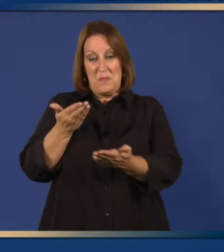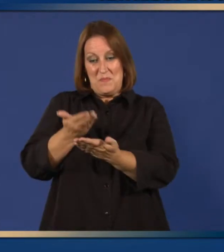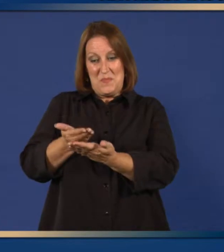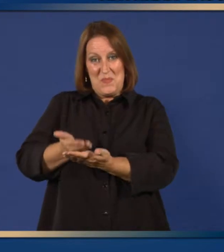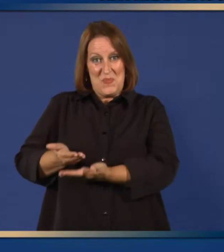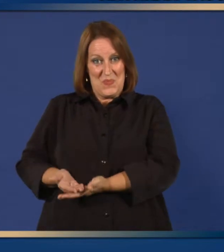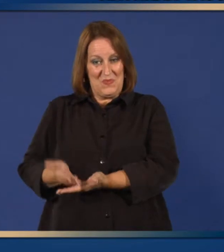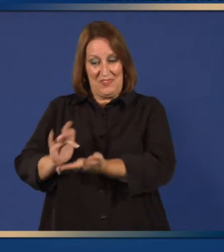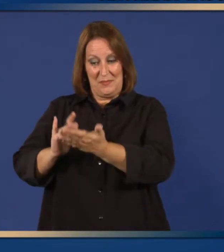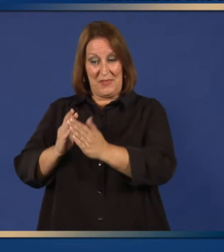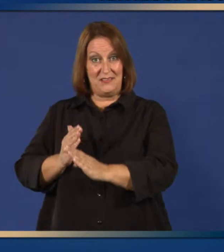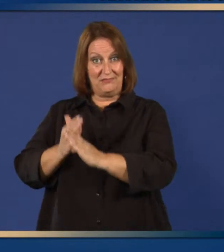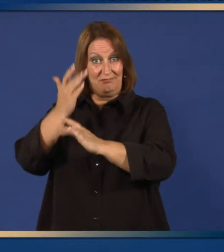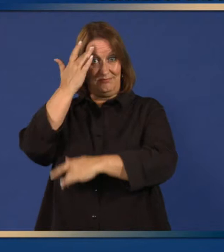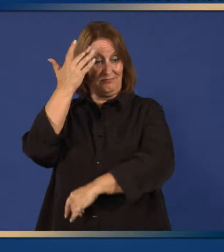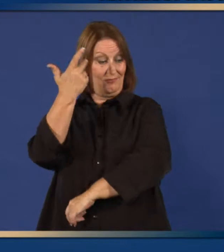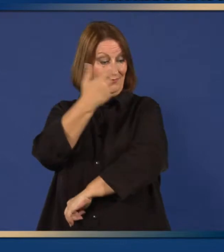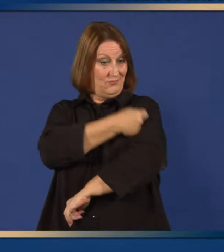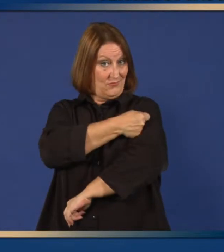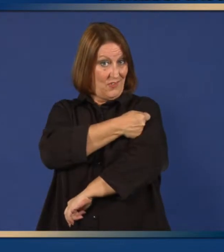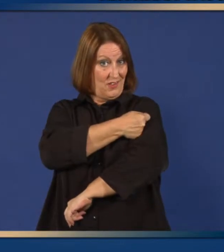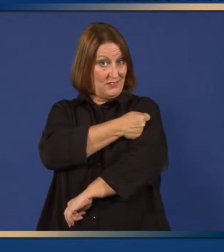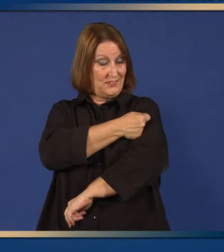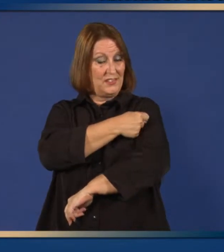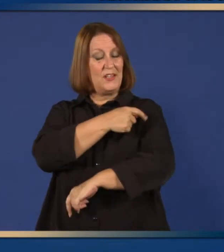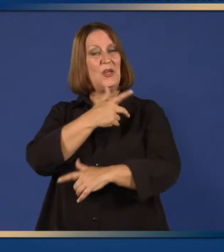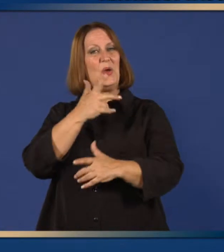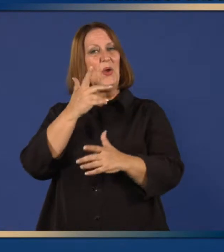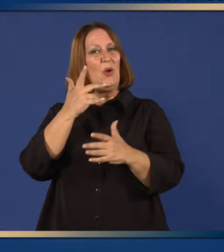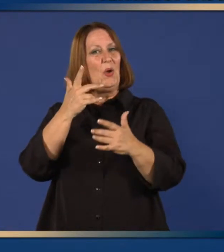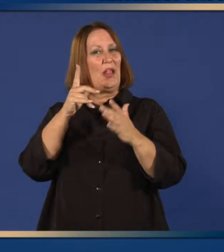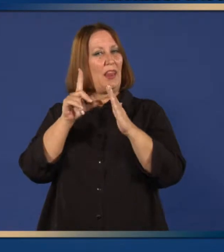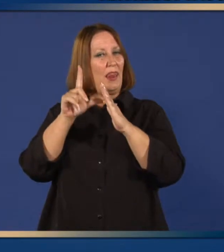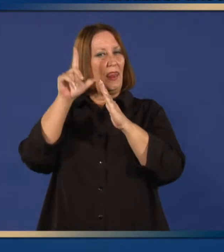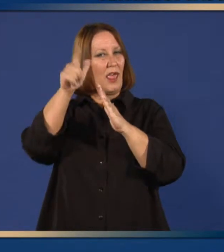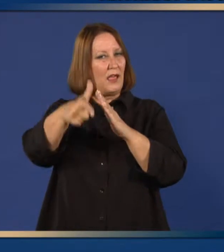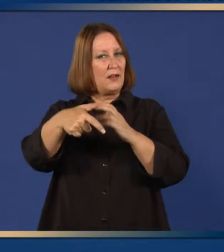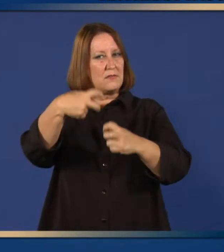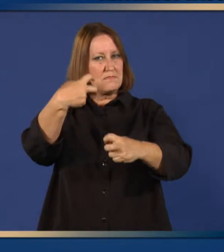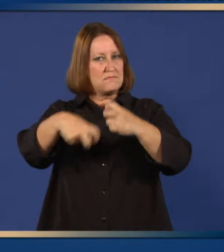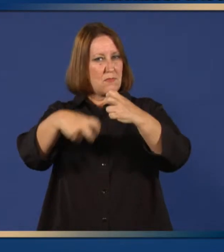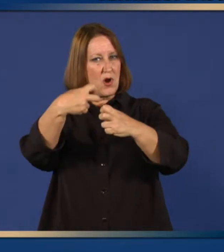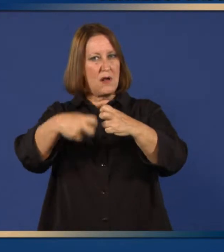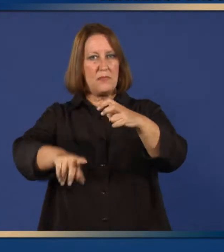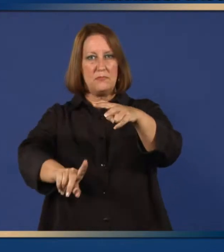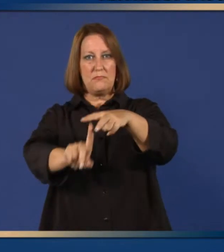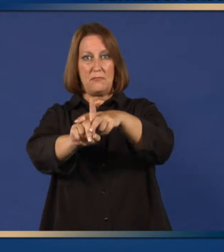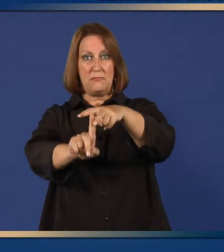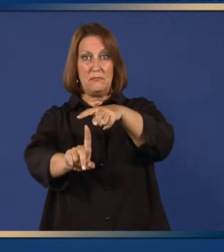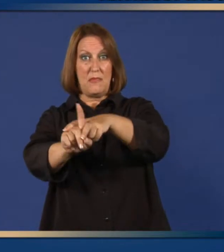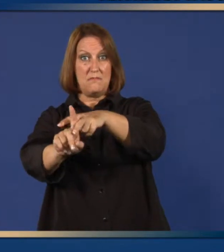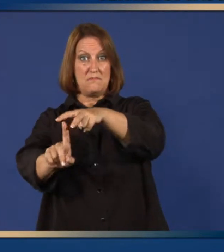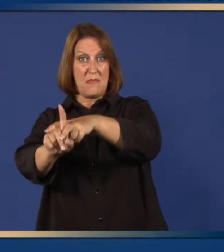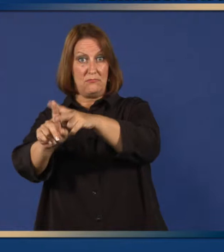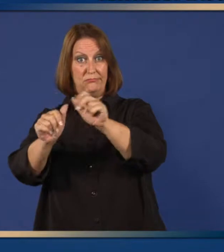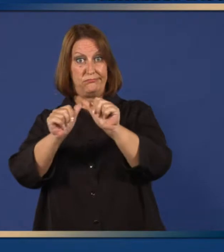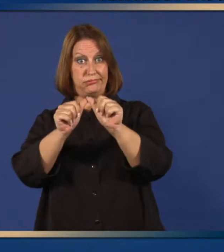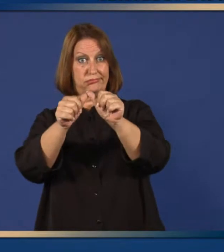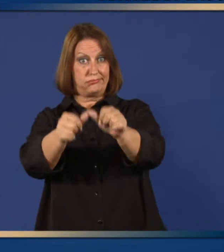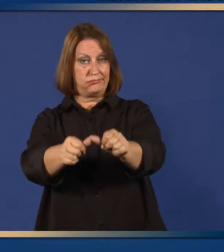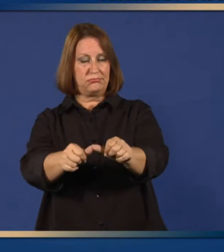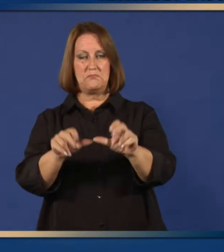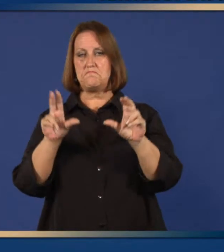There is no evidence that anthrax vaccine causes long-term health problems.